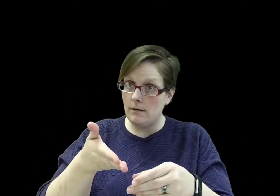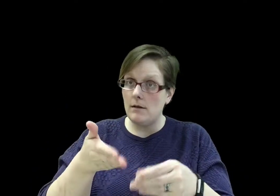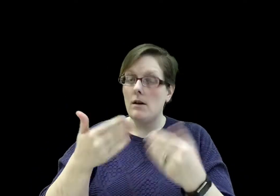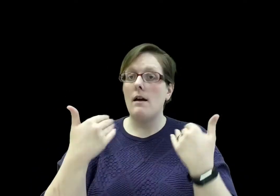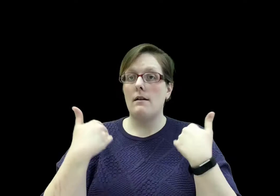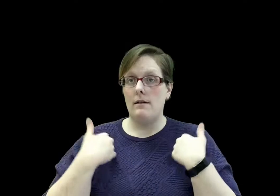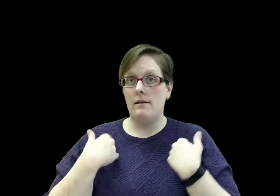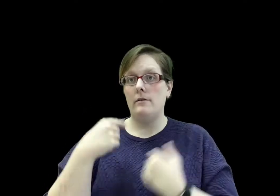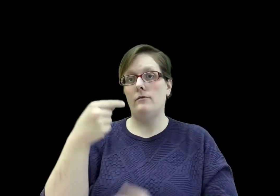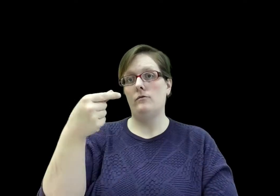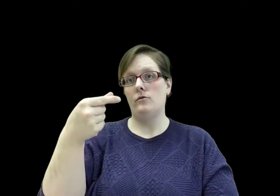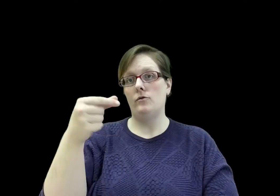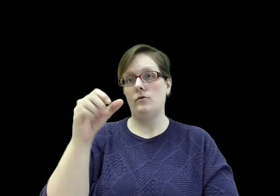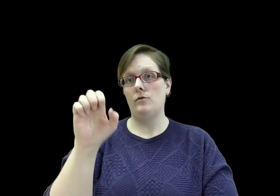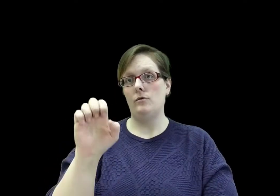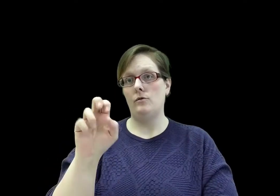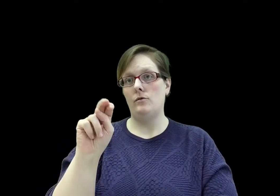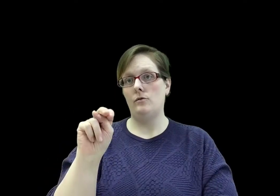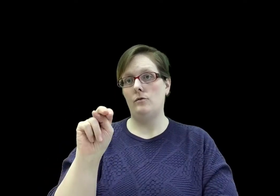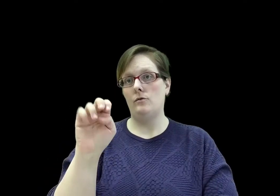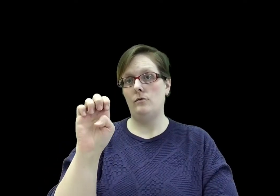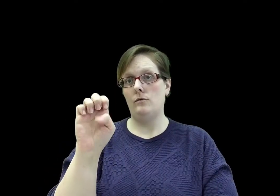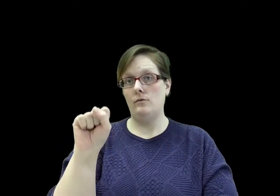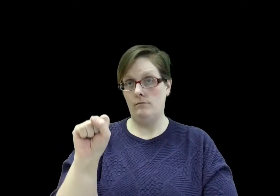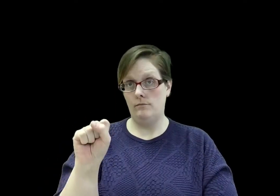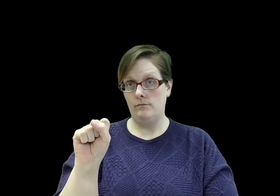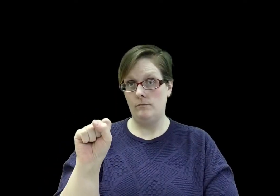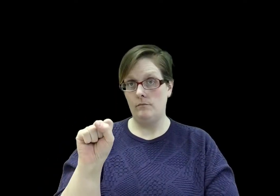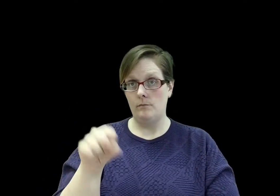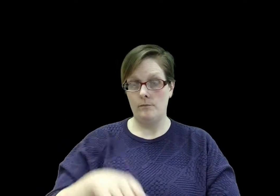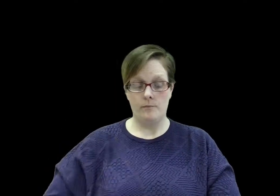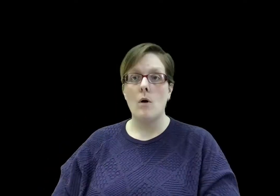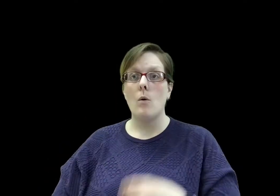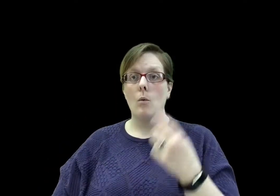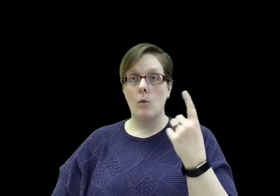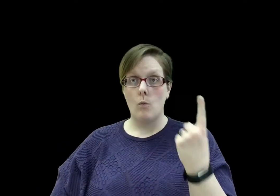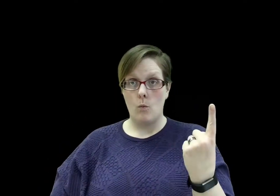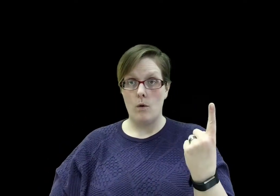the generations, because every trait has a gene.